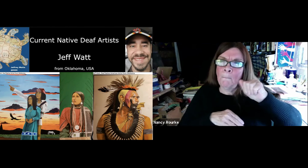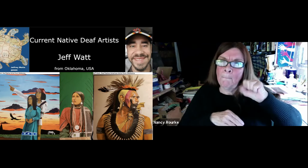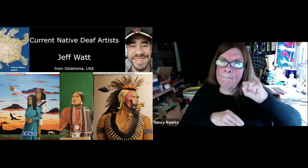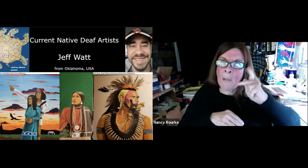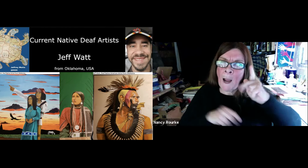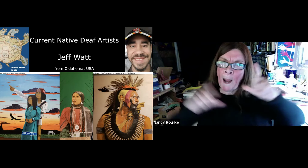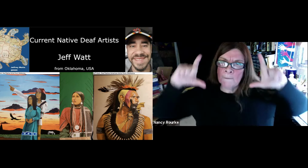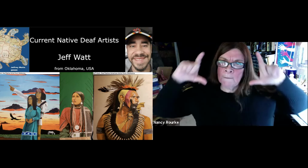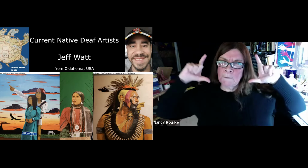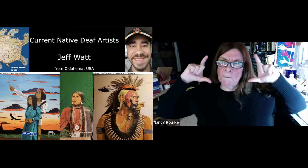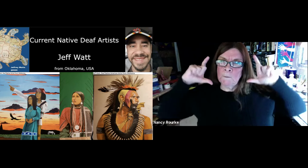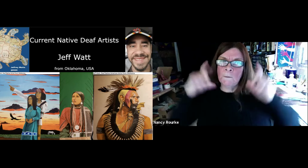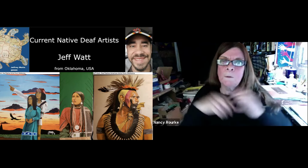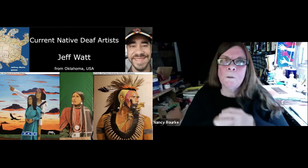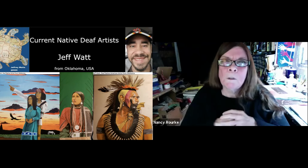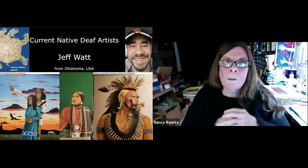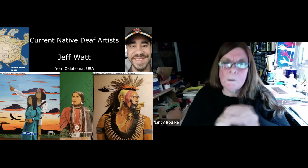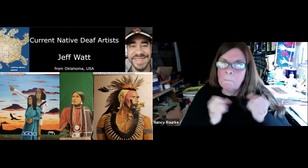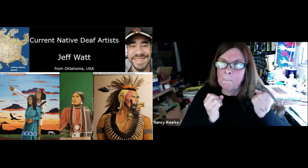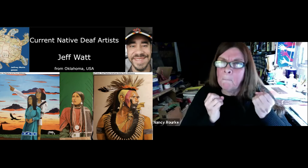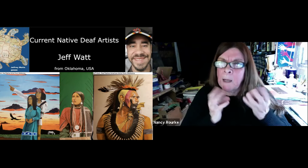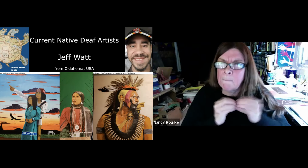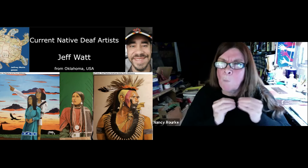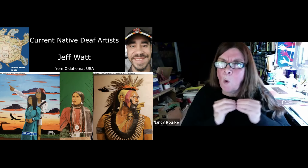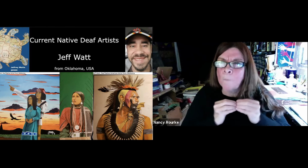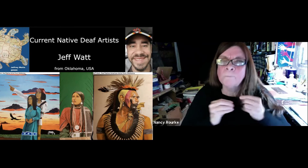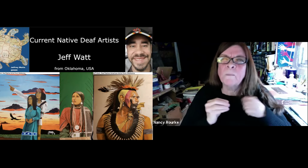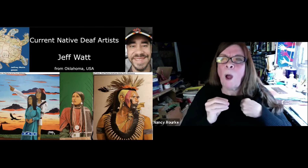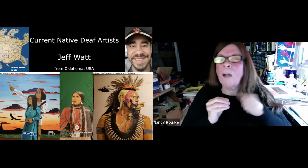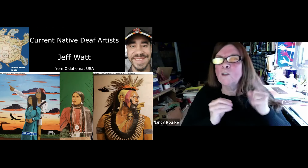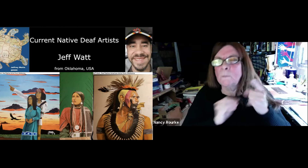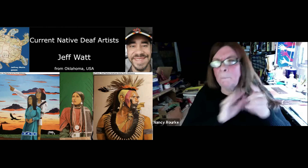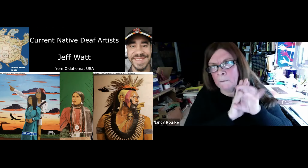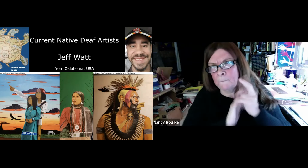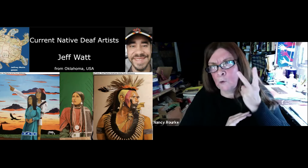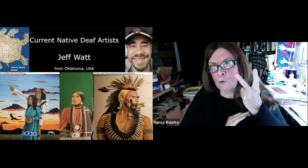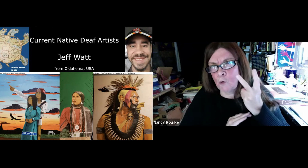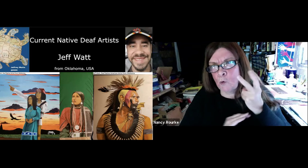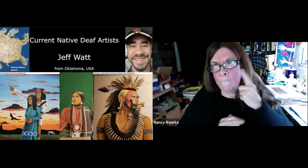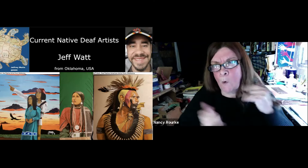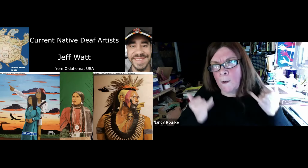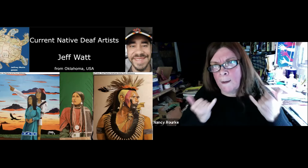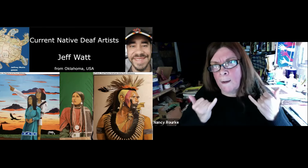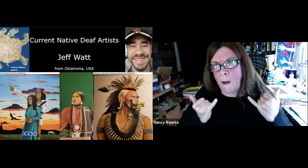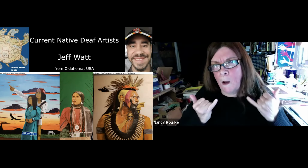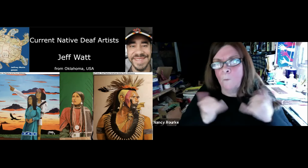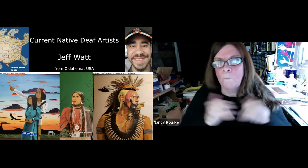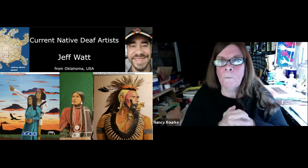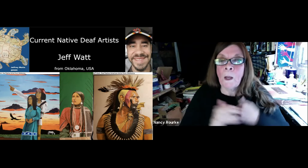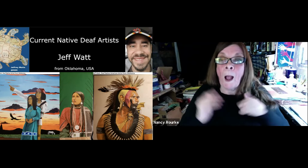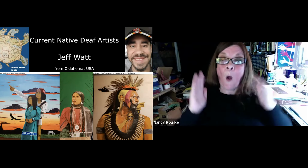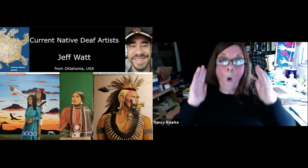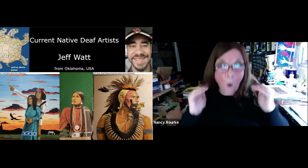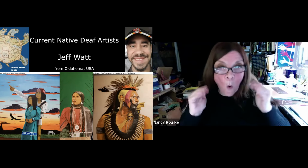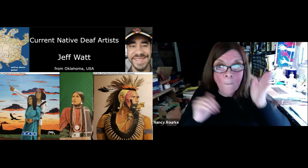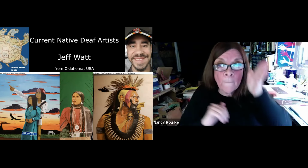Other individuals that work with wooden masks. And many, many more. However, there